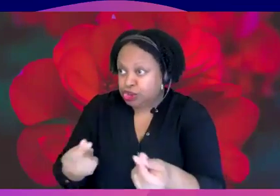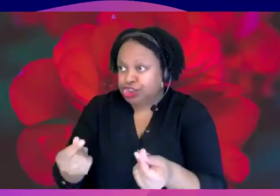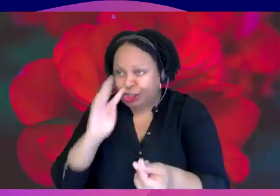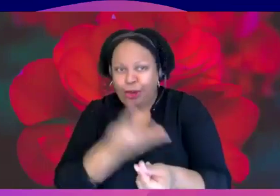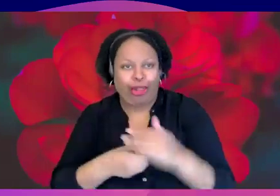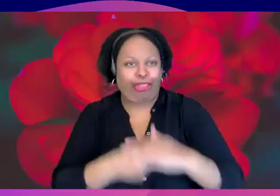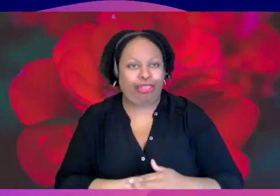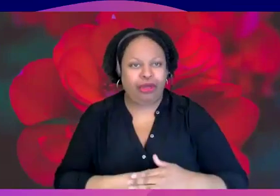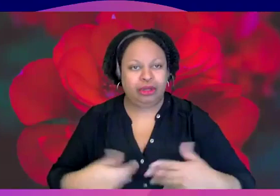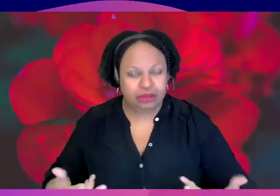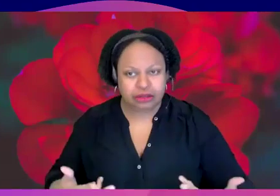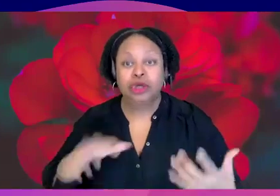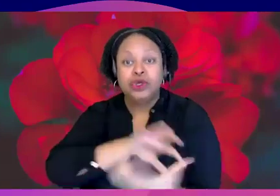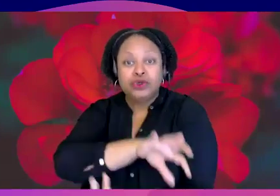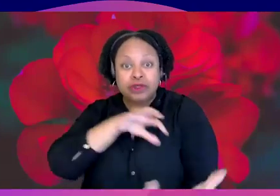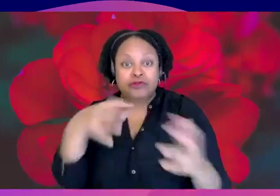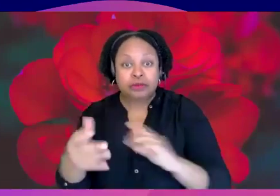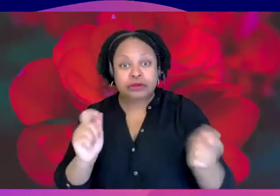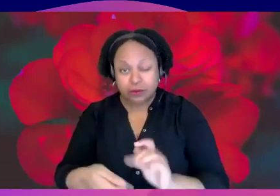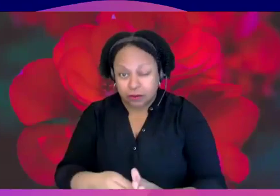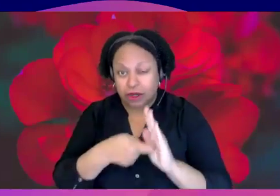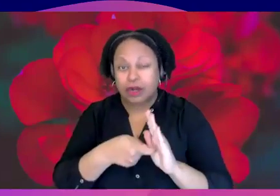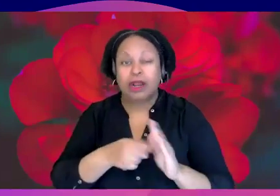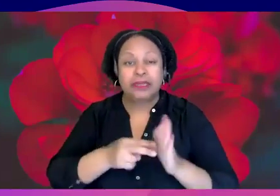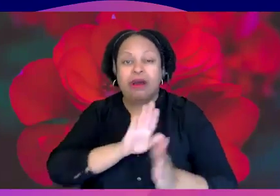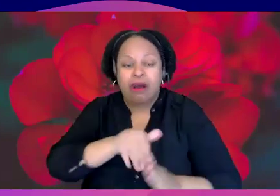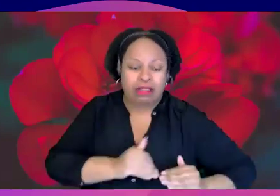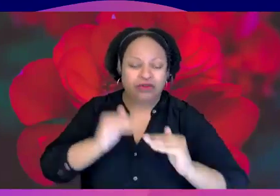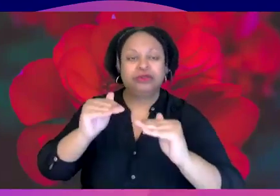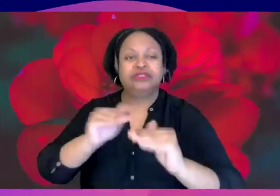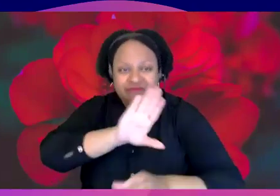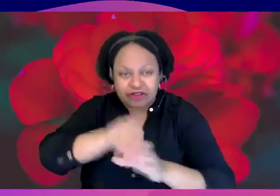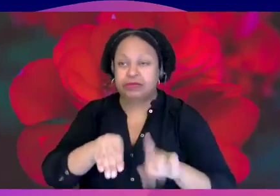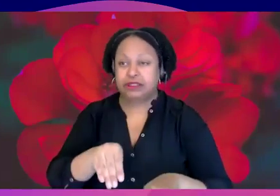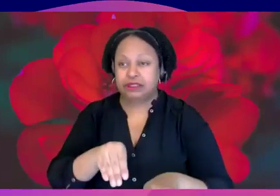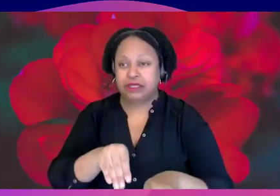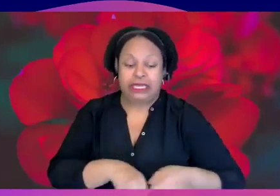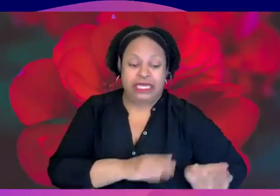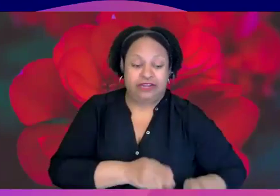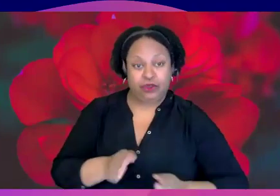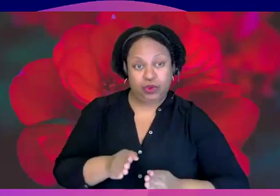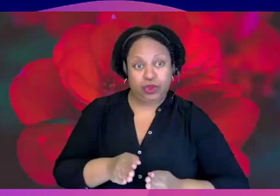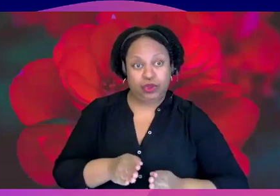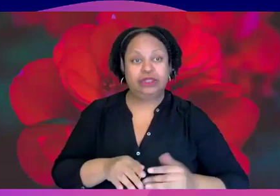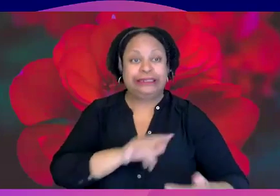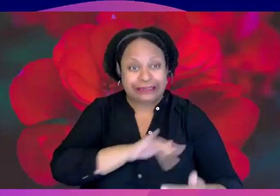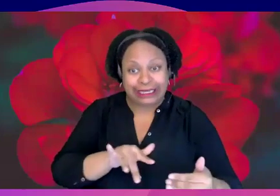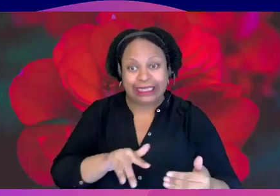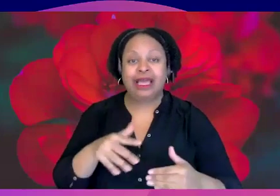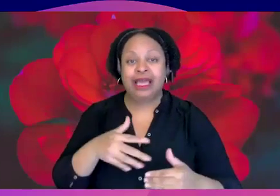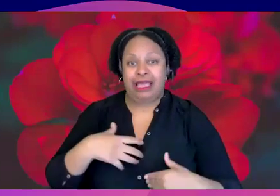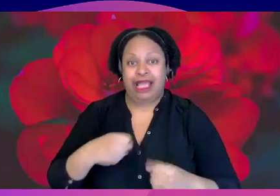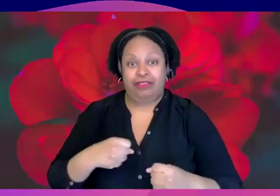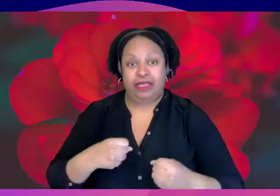The transformative change that is needed requires us to do it on all levels, from individuals setting healthy boundaries